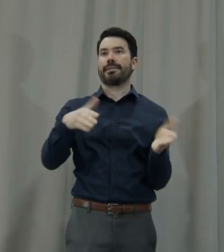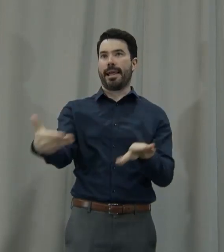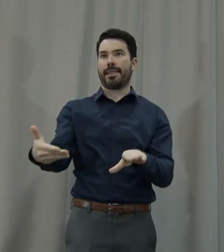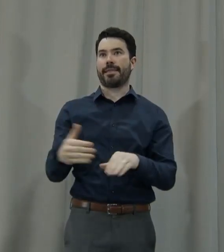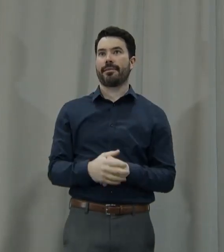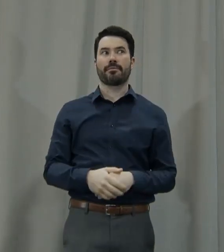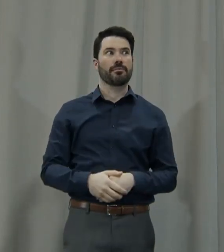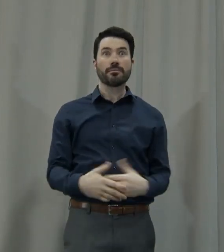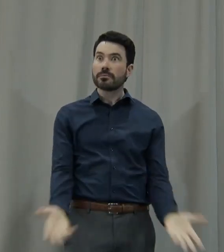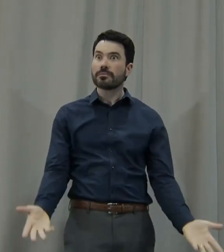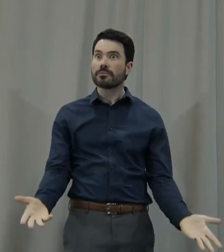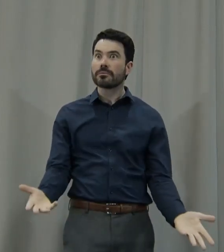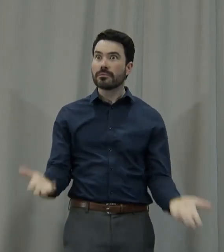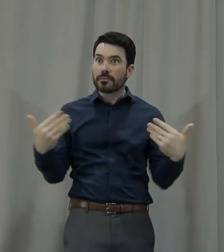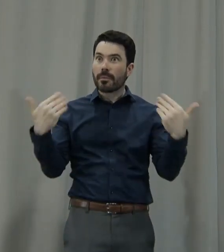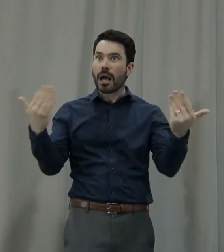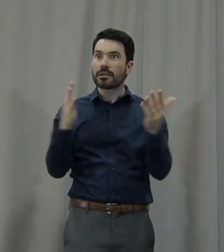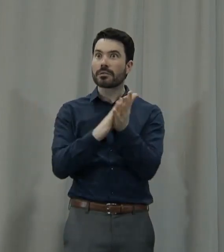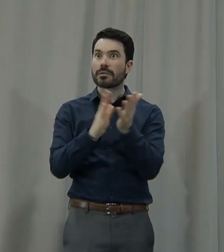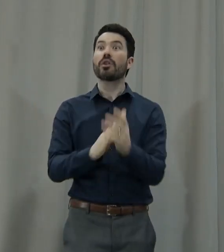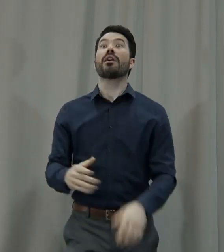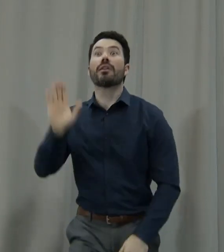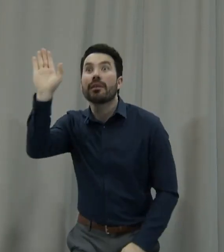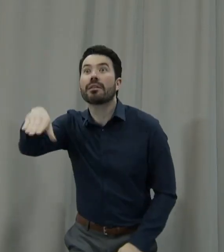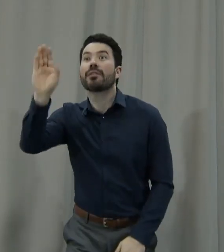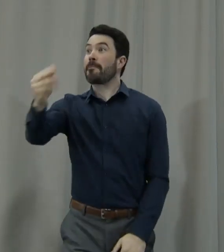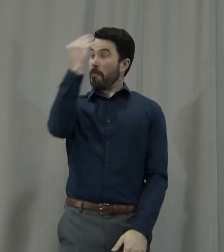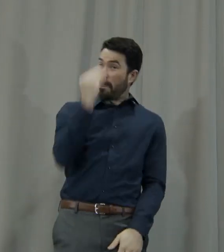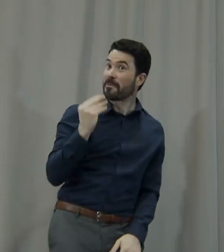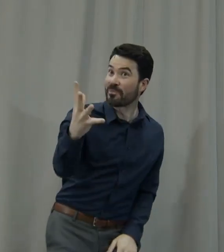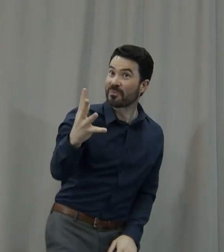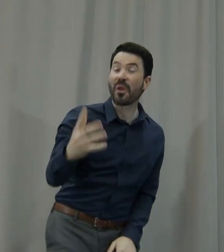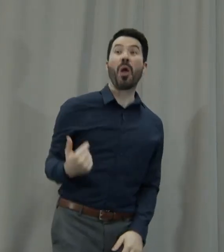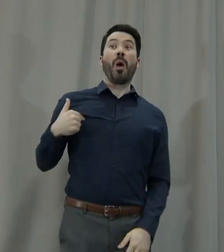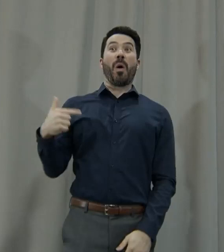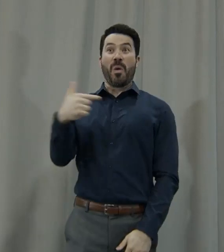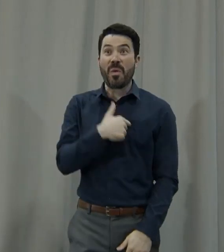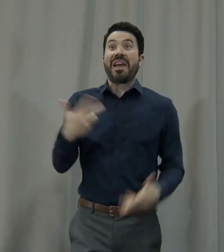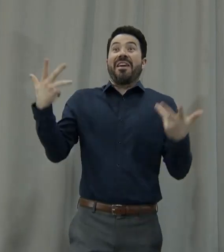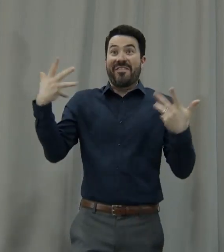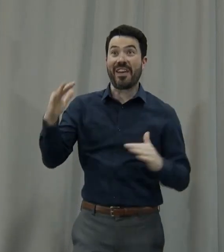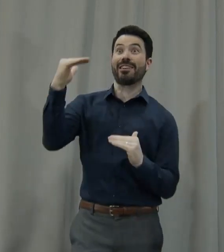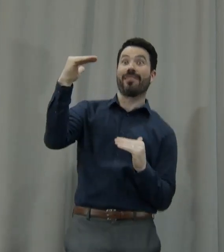Did y'all hear me? I said we eliminated